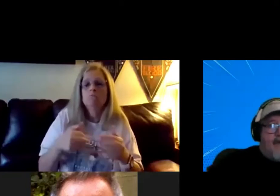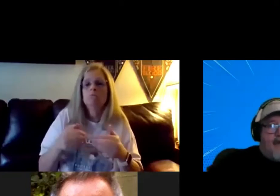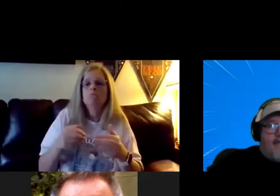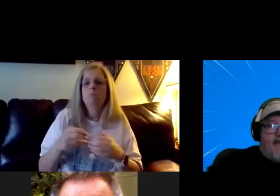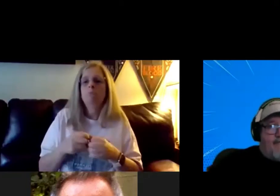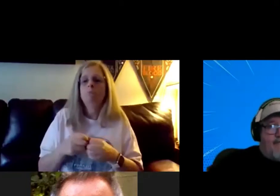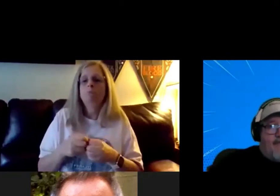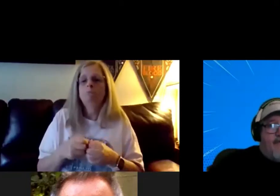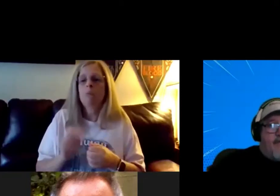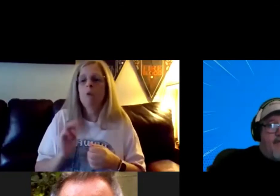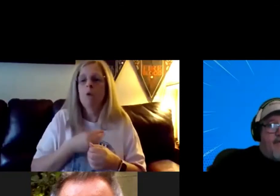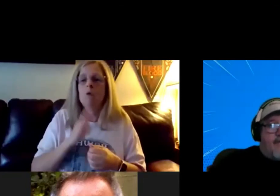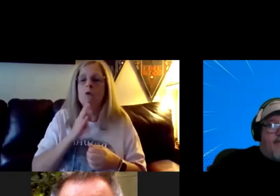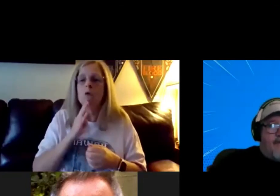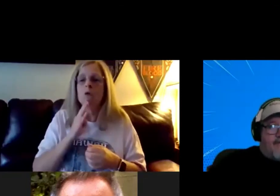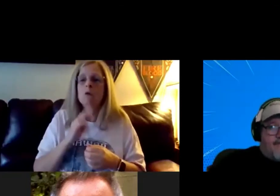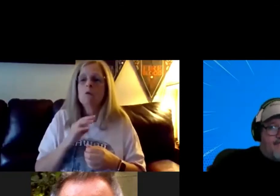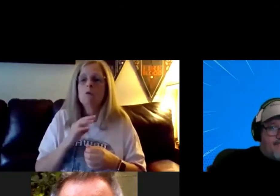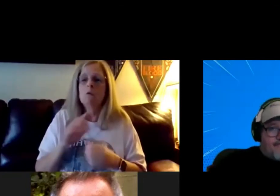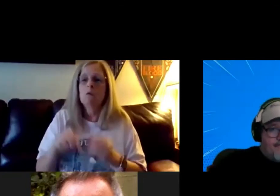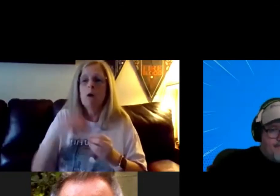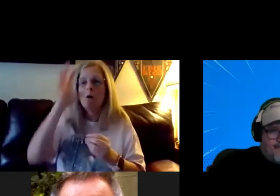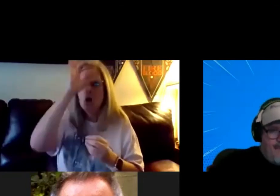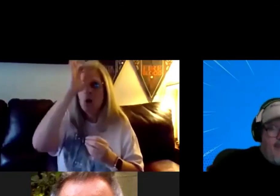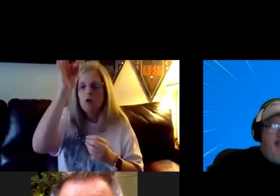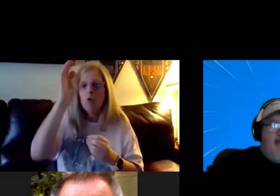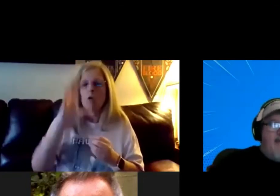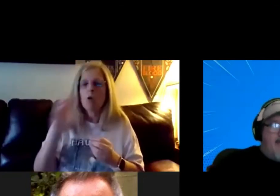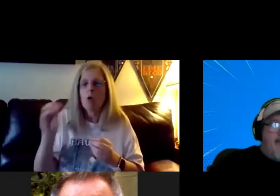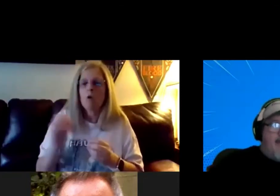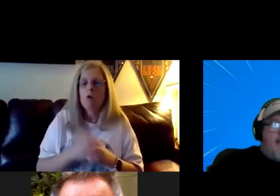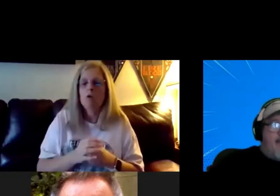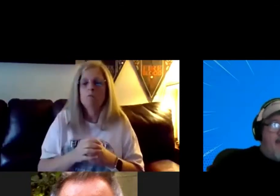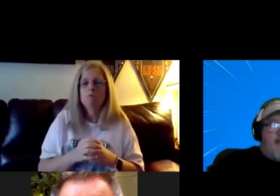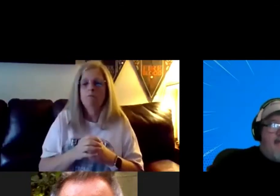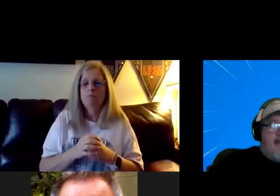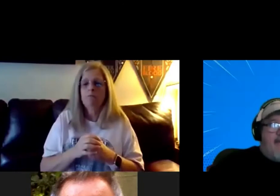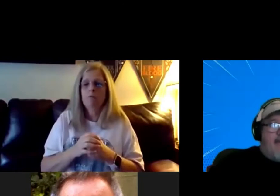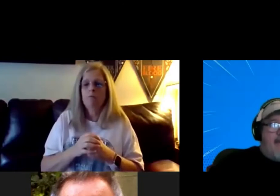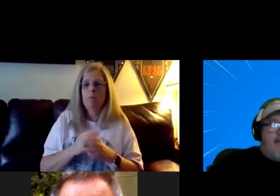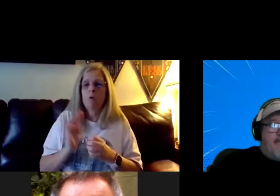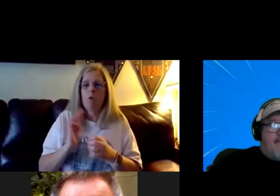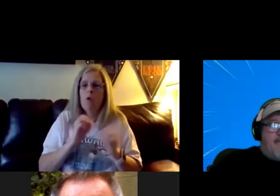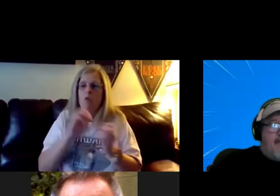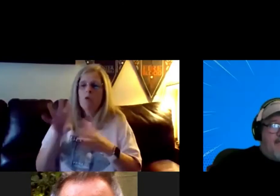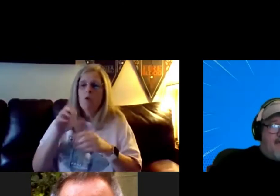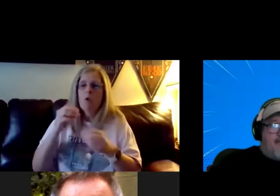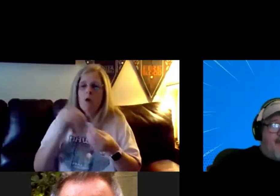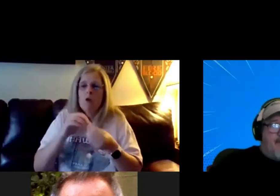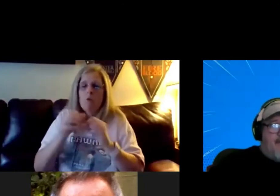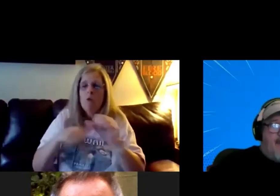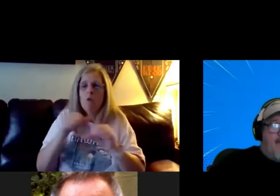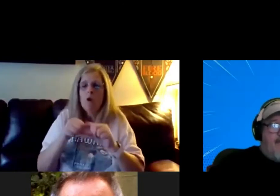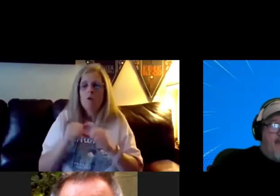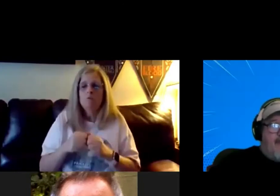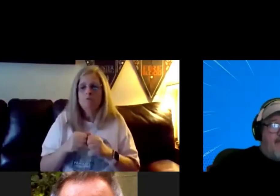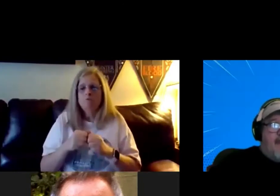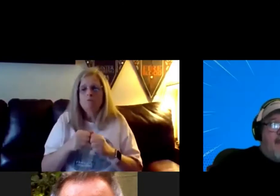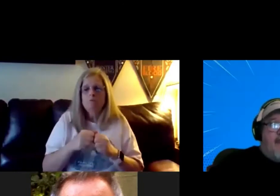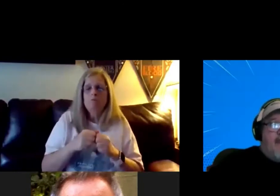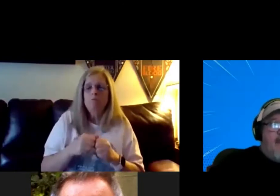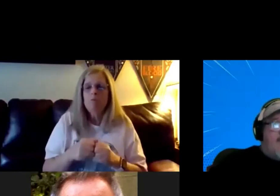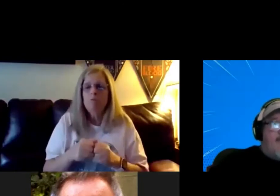were talking about the unicorn companies. And we throw that number around, but to put a little perspective on how that